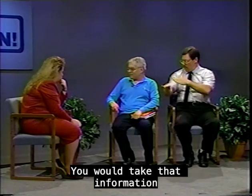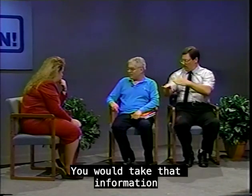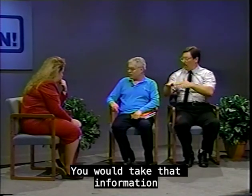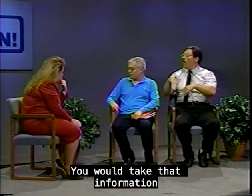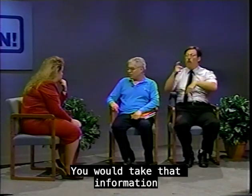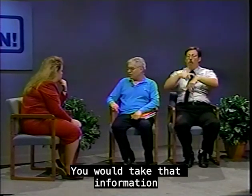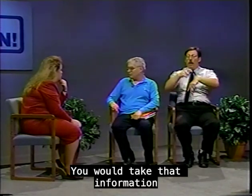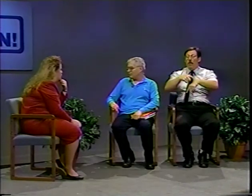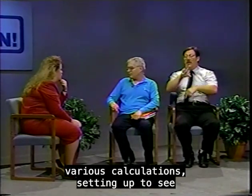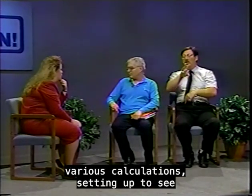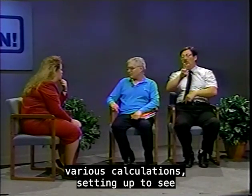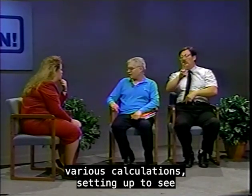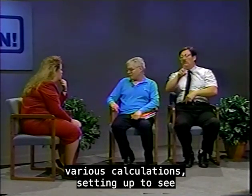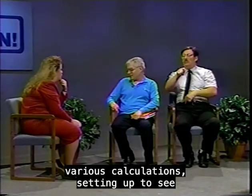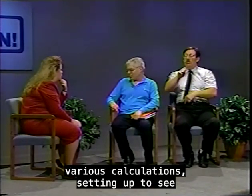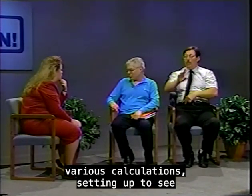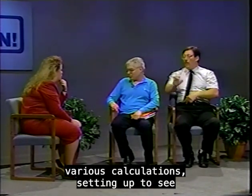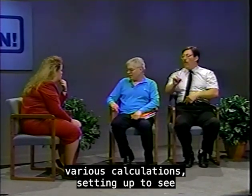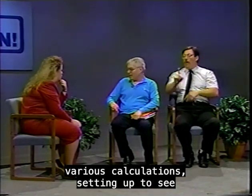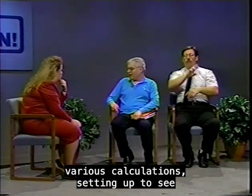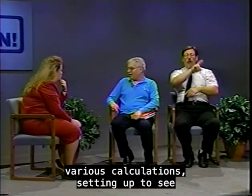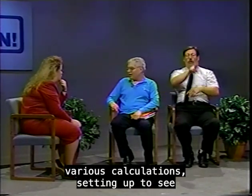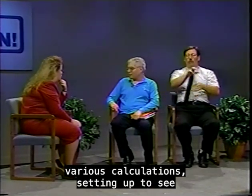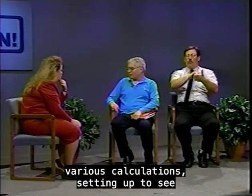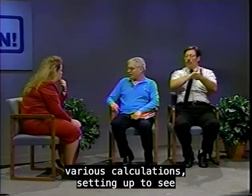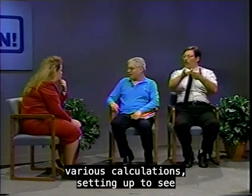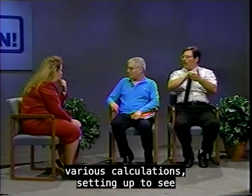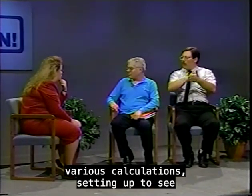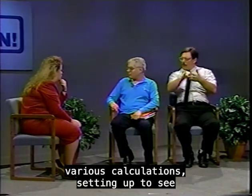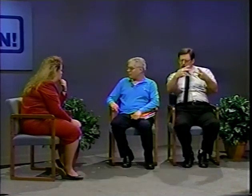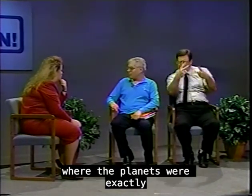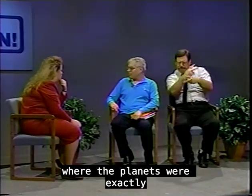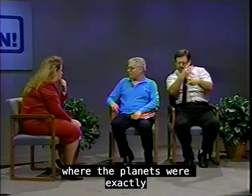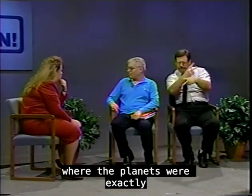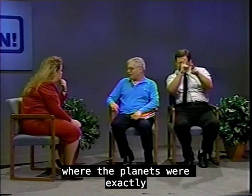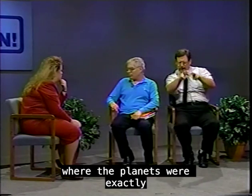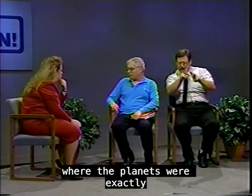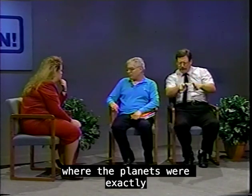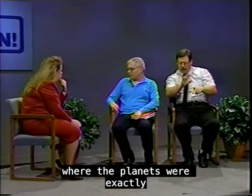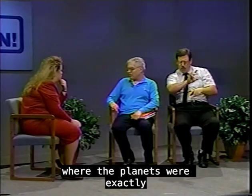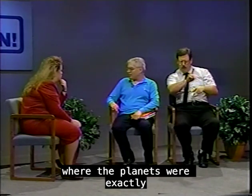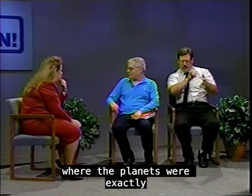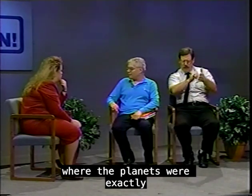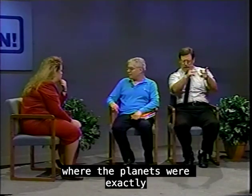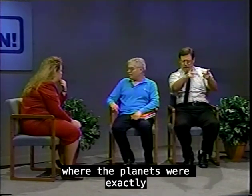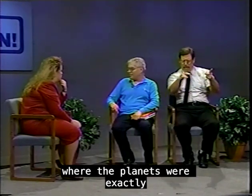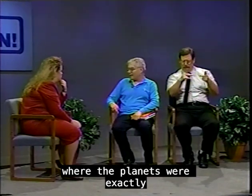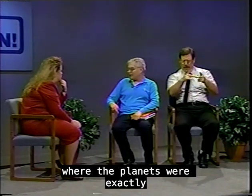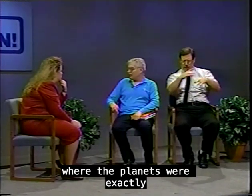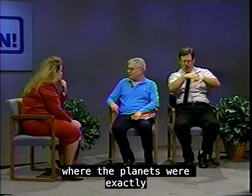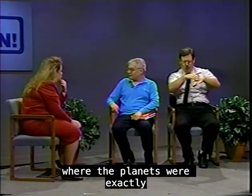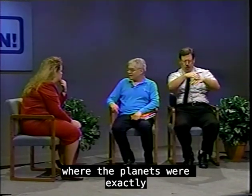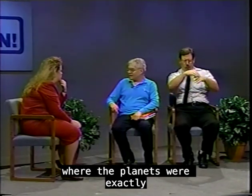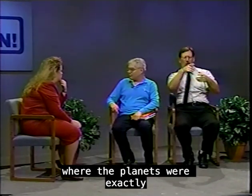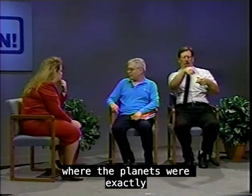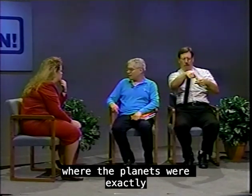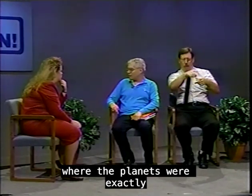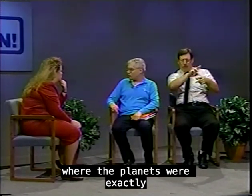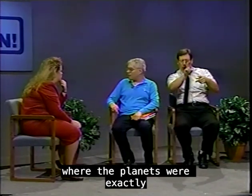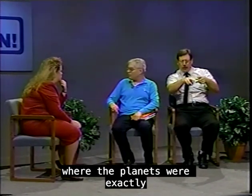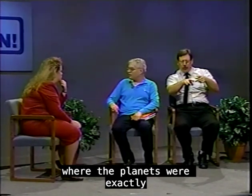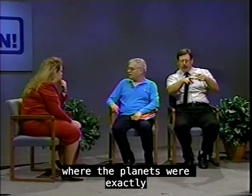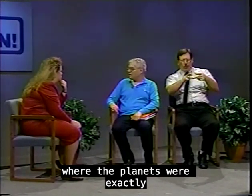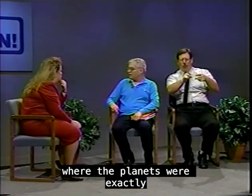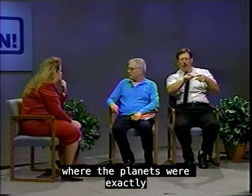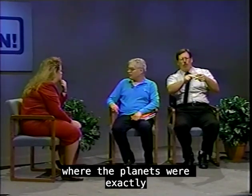take that information and you would do various calculations, setting up to see where the planets were exactly for that time,